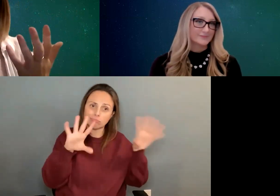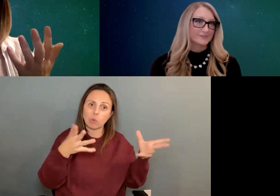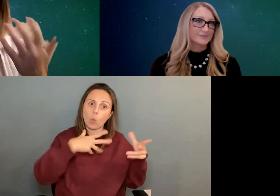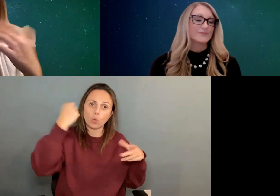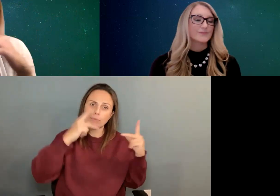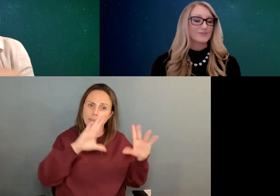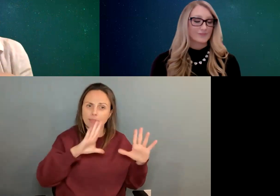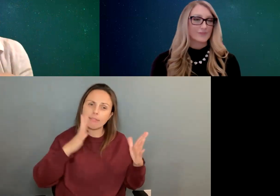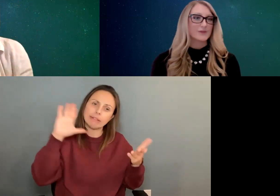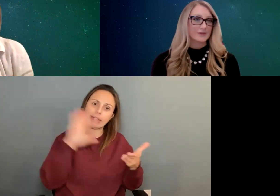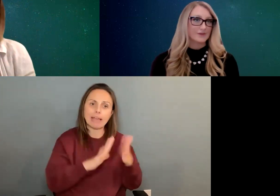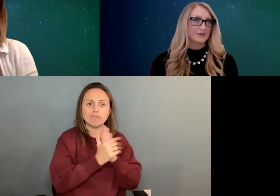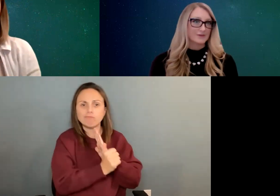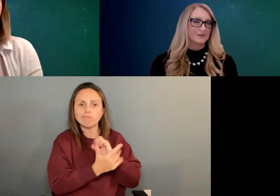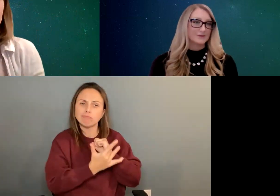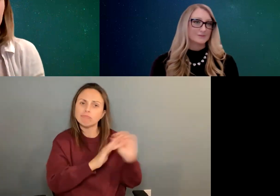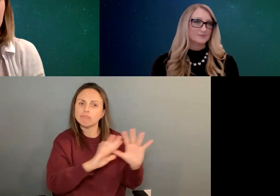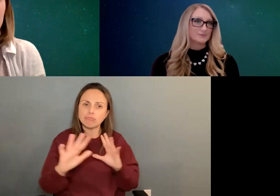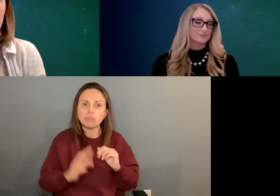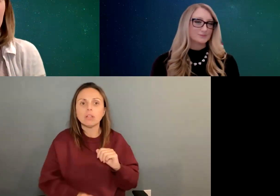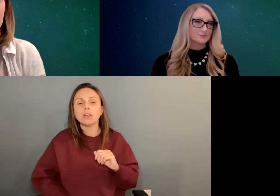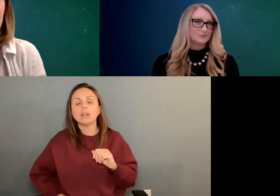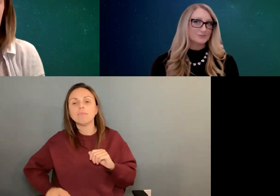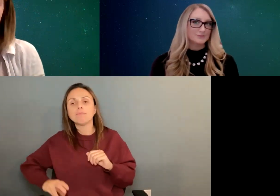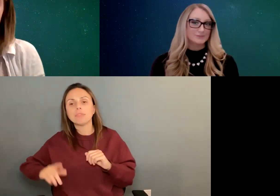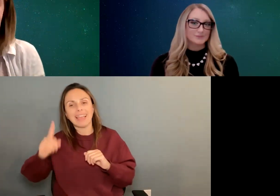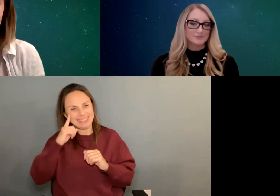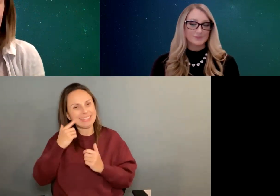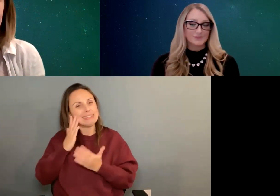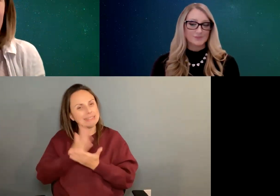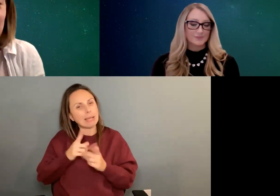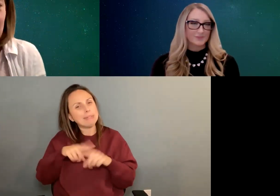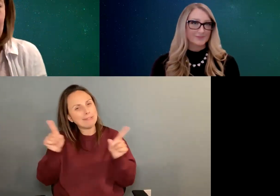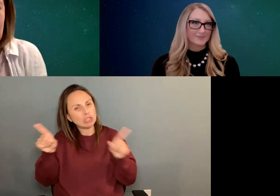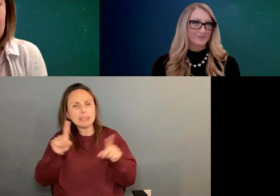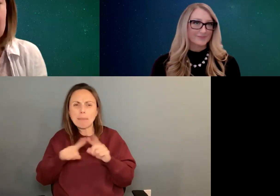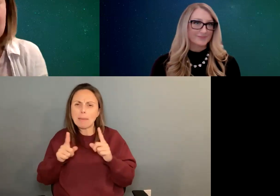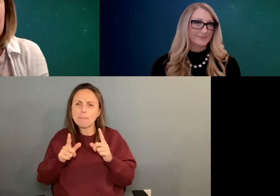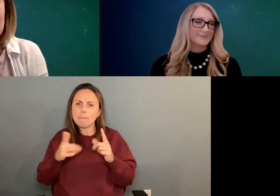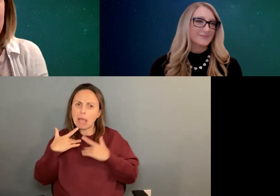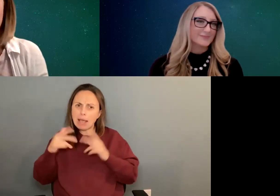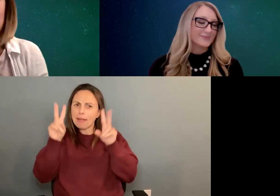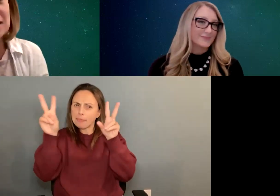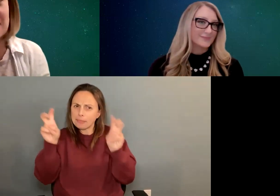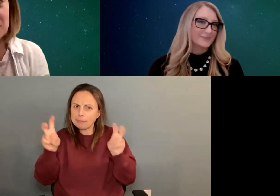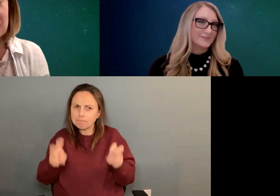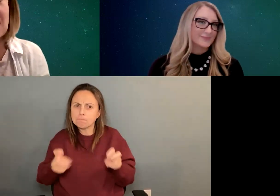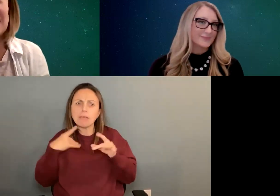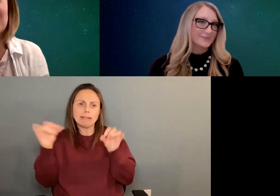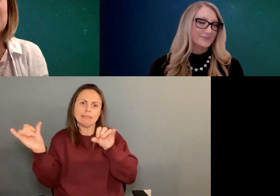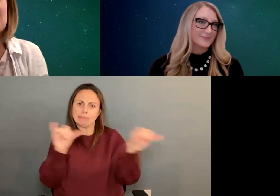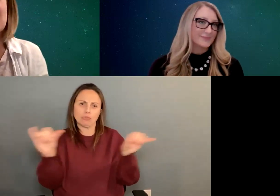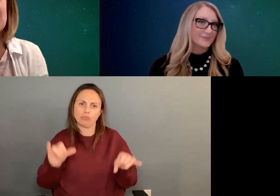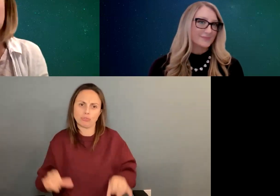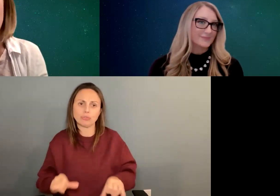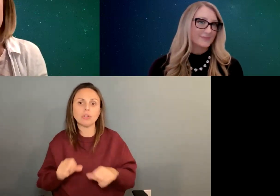older population or youth. So I do think there are some differences, but the major themes are really similar.